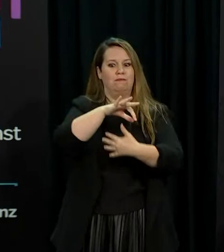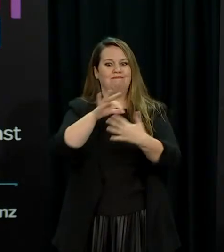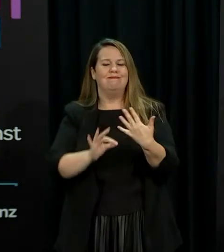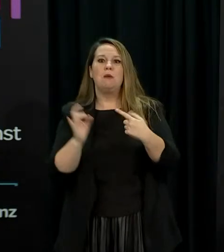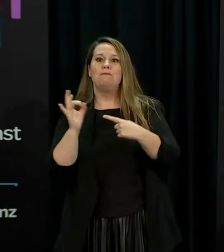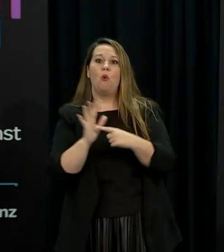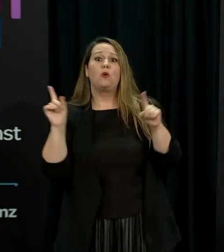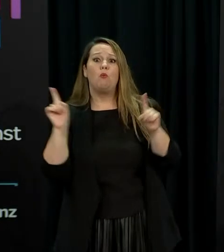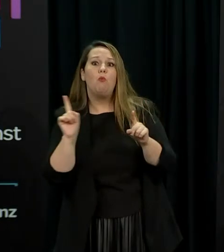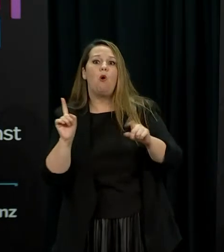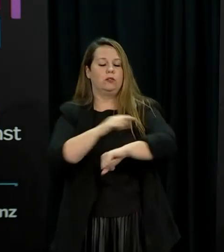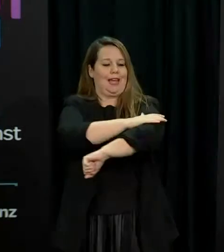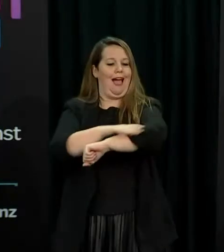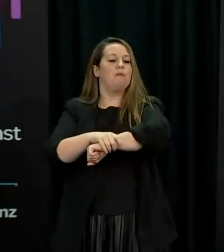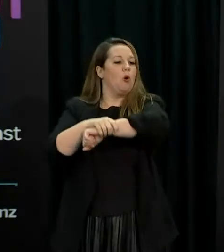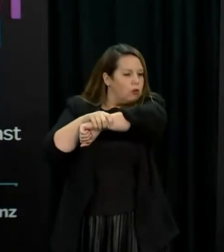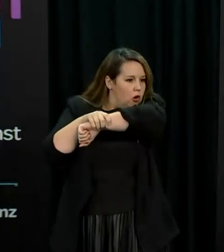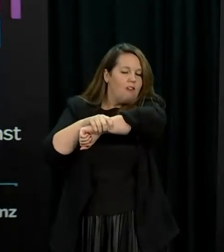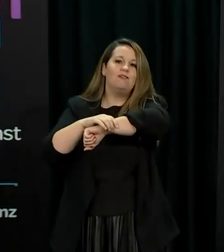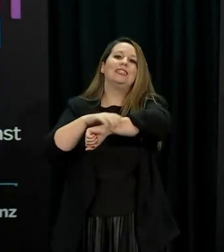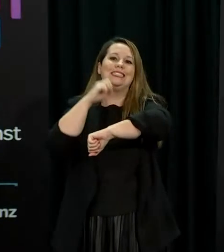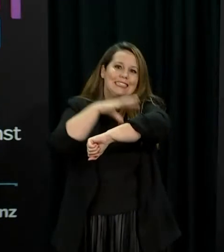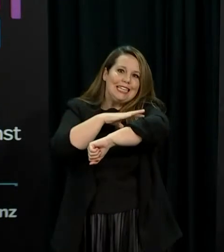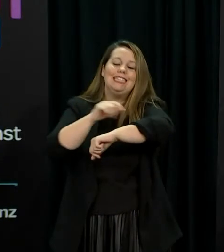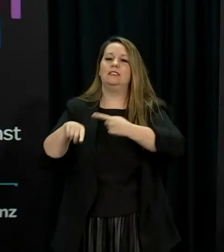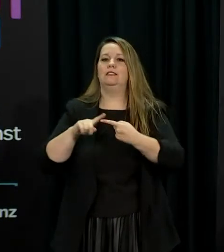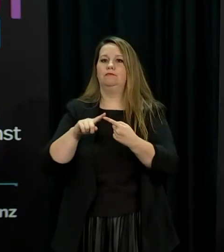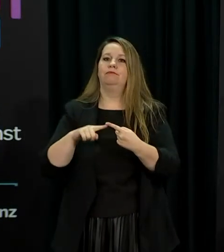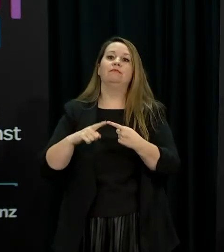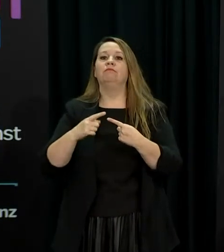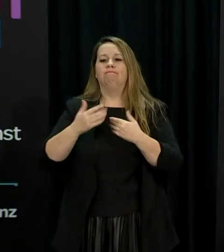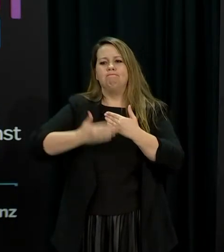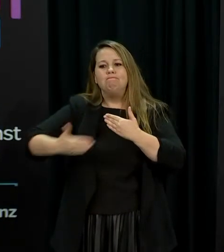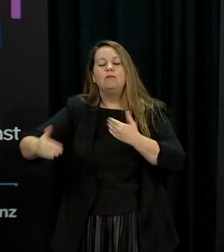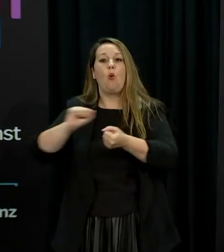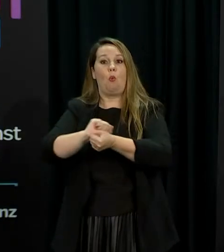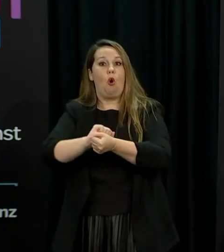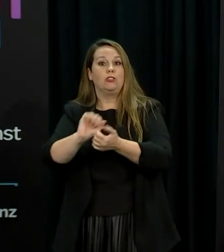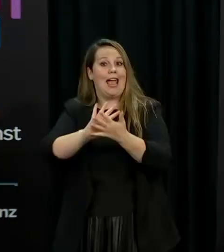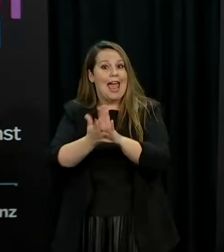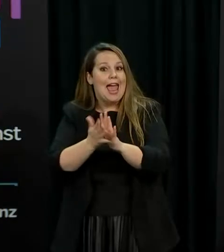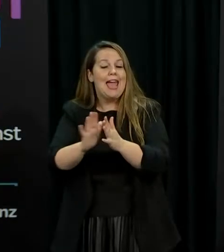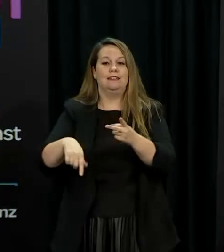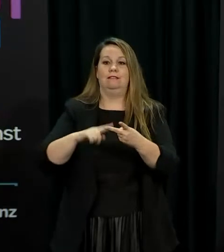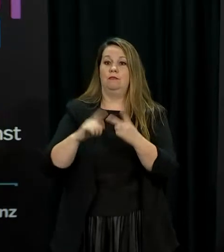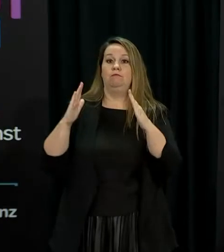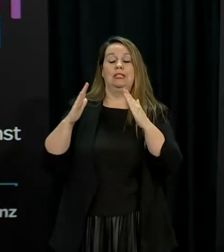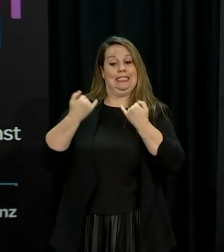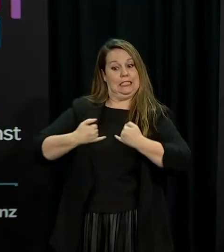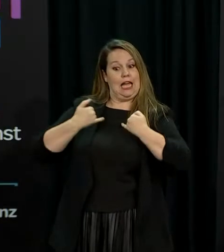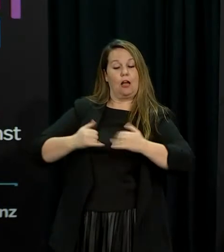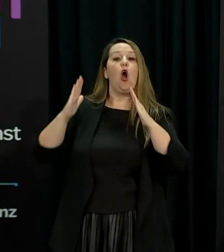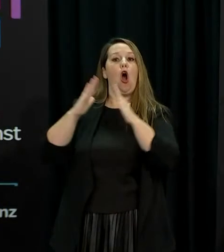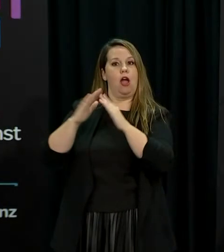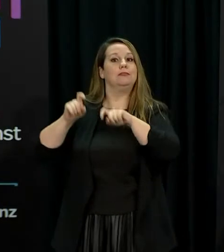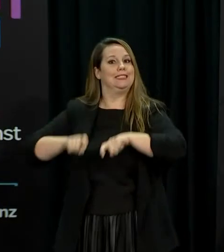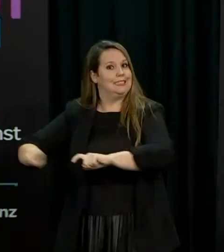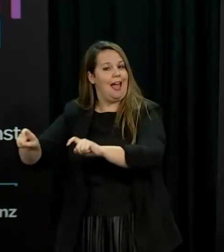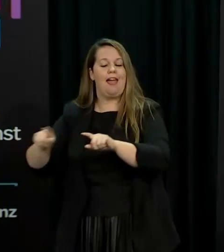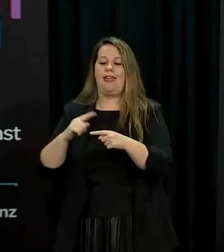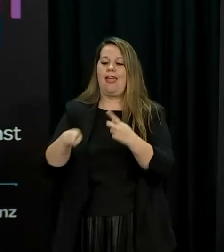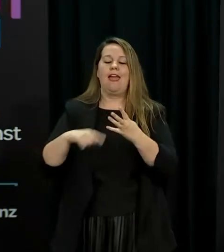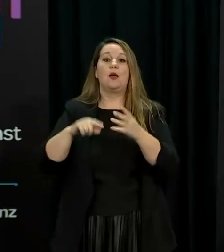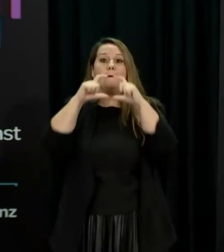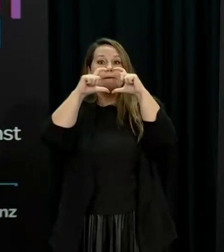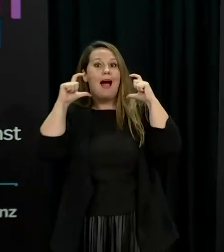your elbow, washing hands frequently, staying home when sick, and of course, wearing a mask when out and about to protect